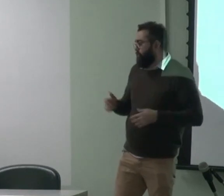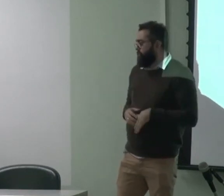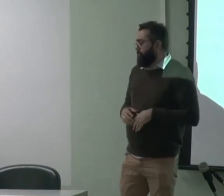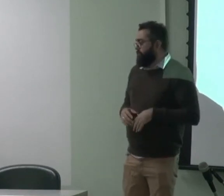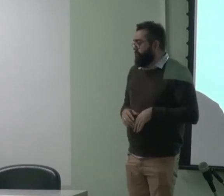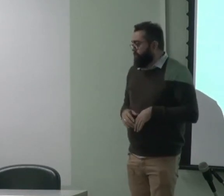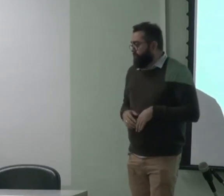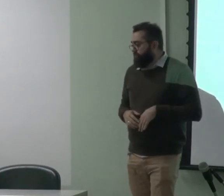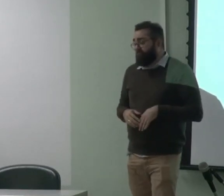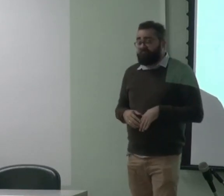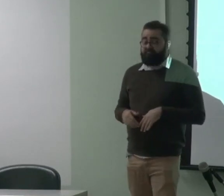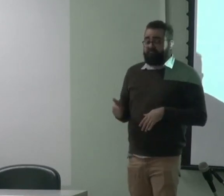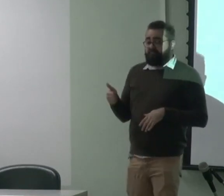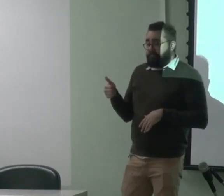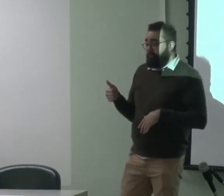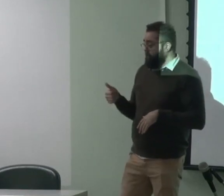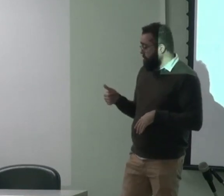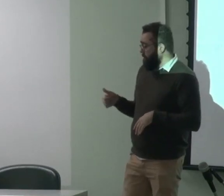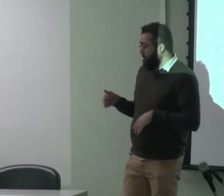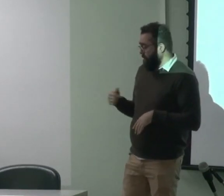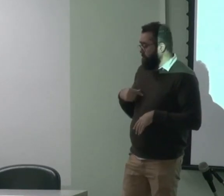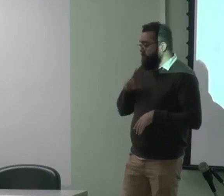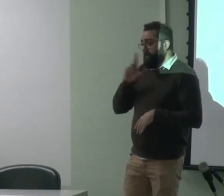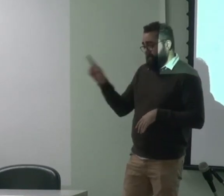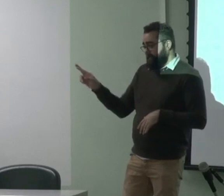Okay, so does it work? Yeah.